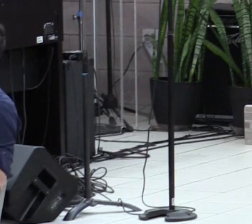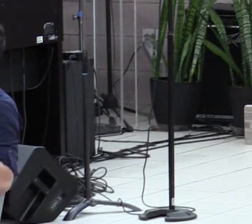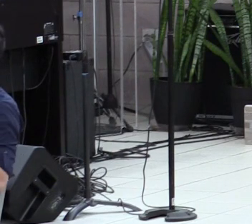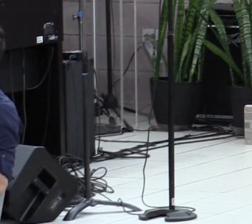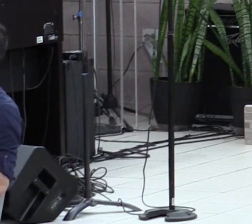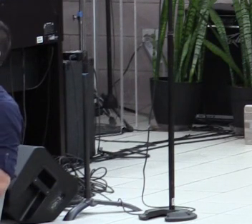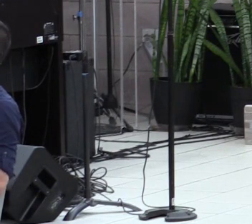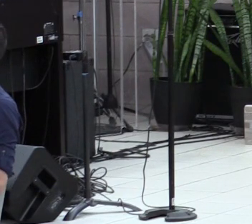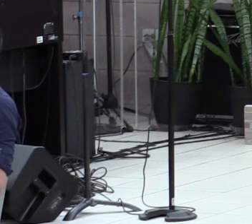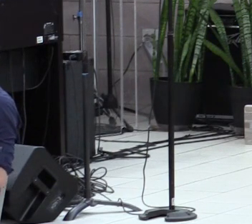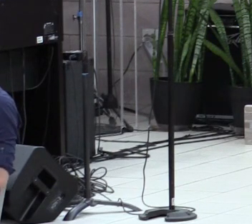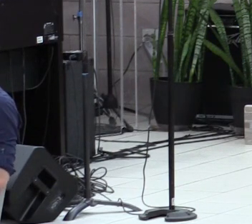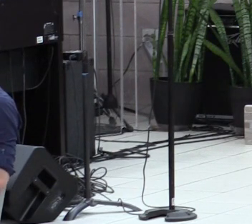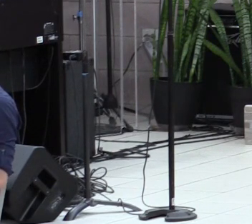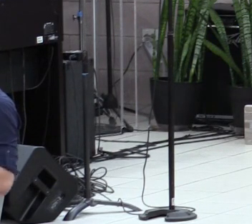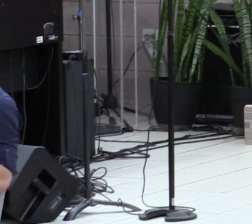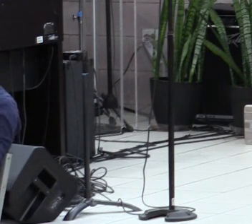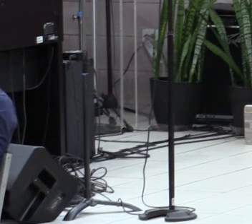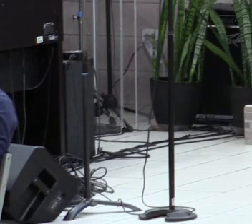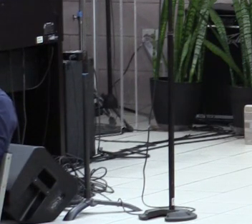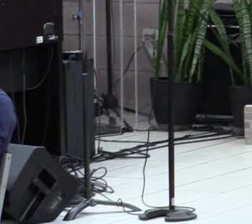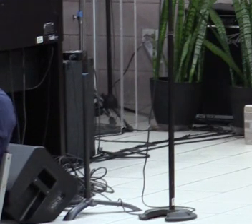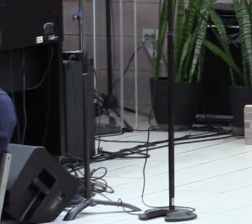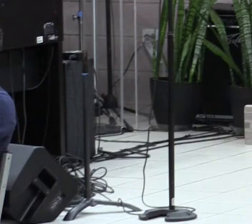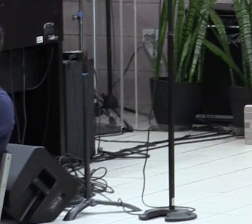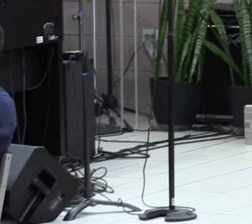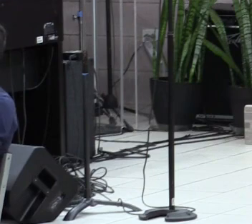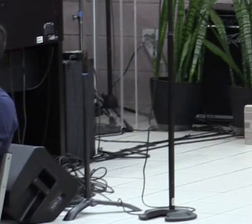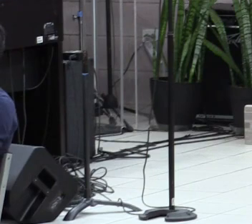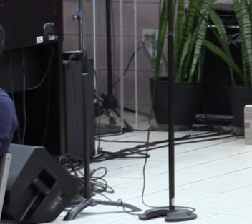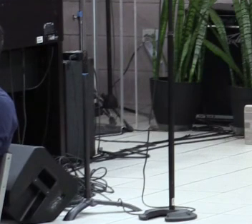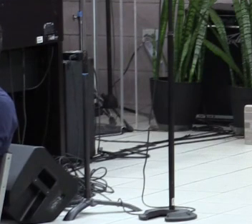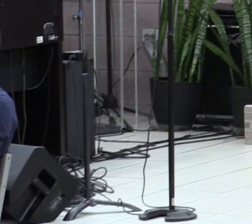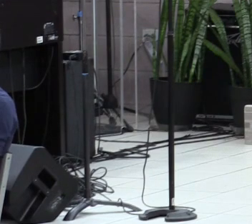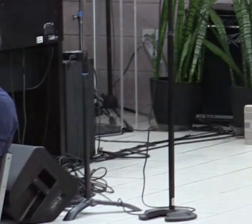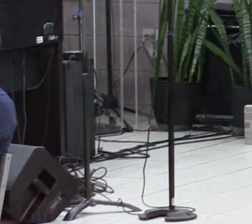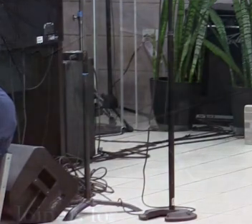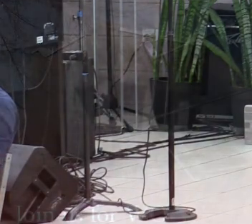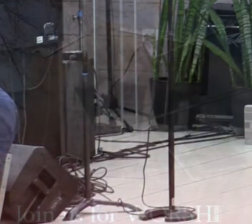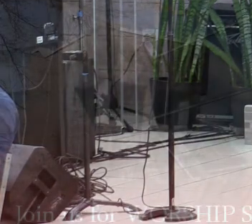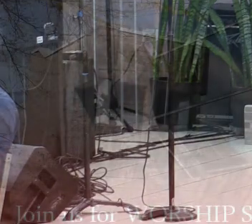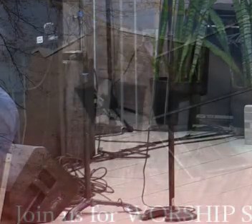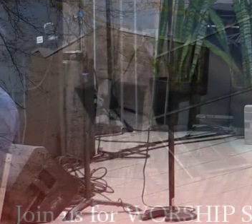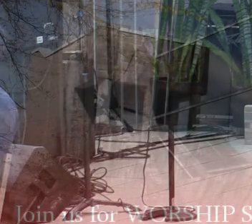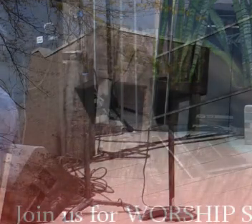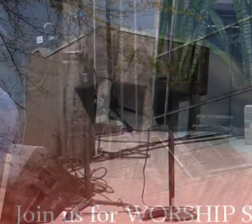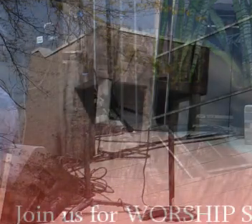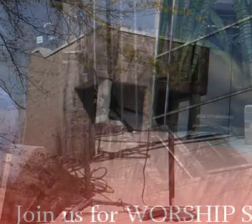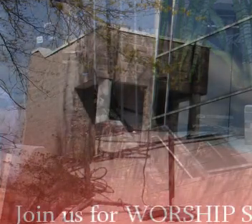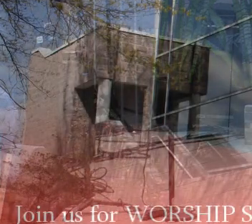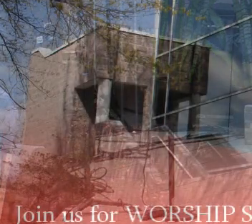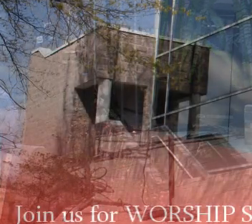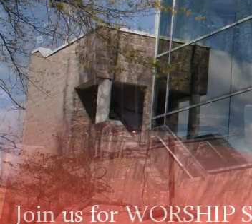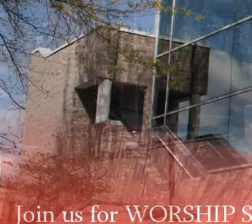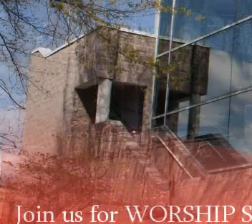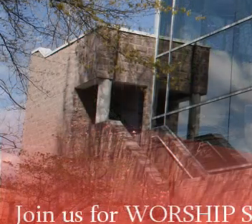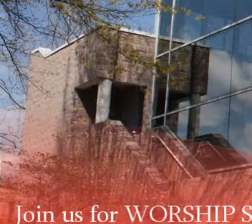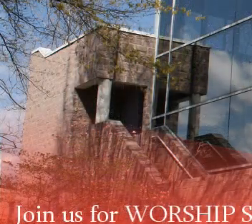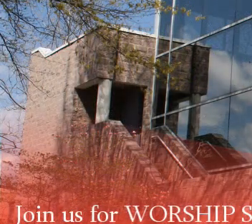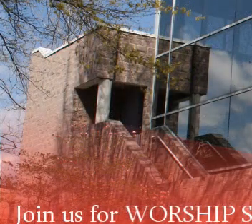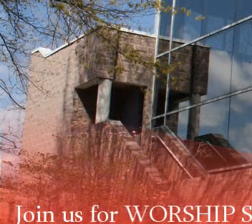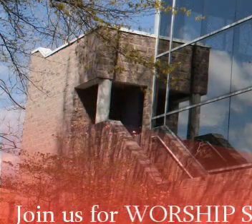all that we need, O God, to please you now and in the future. In your name we pray. Amen.